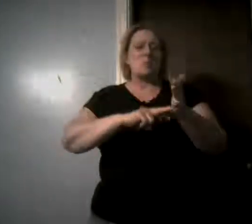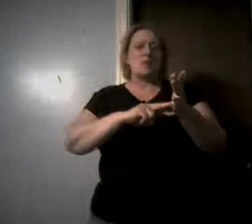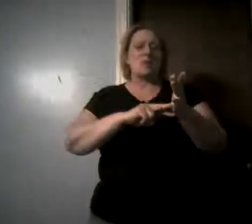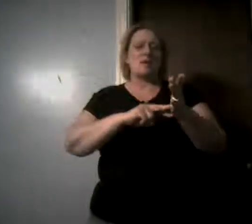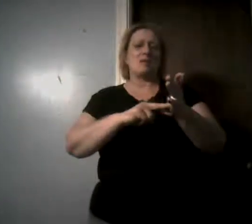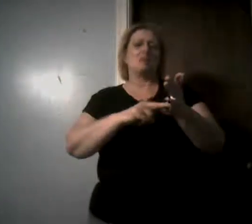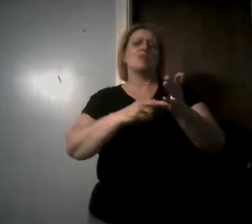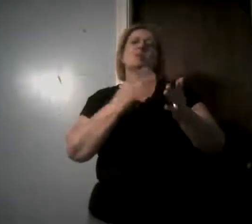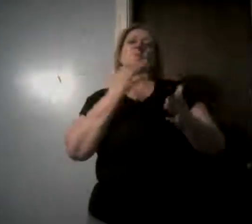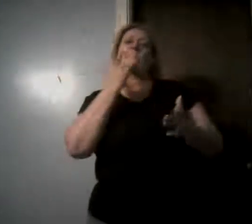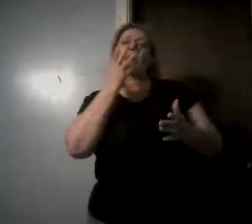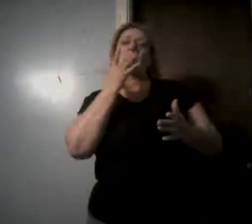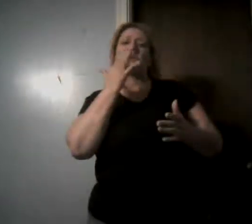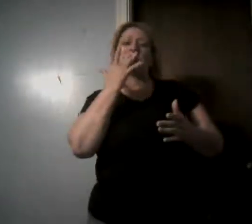Which gives the skin its color.